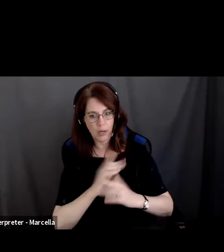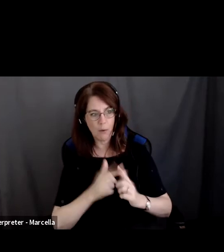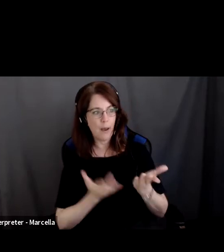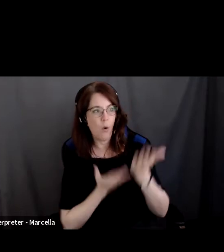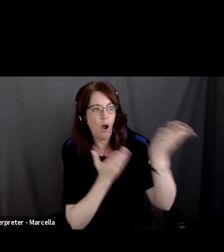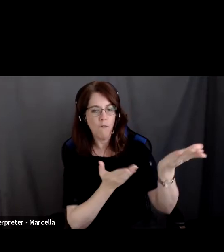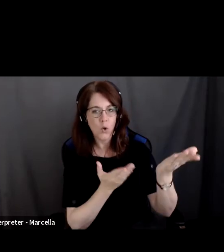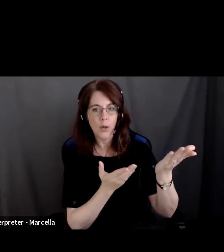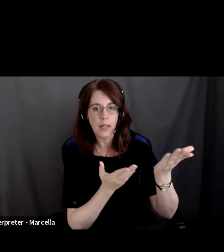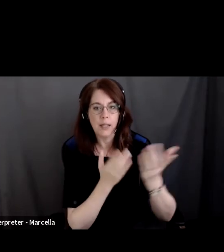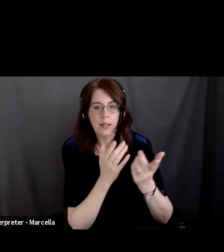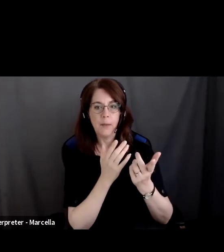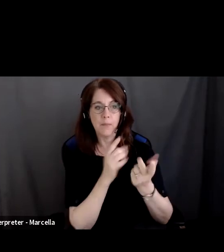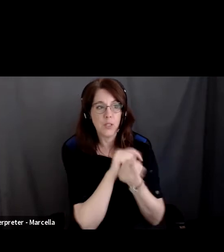offering